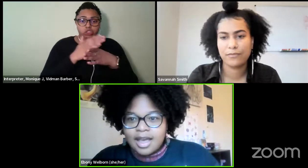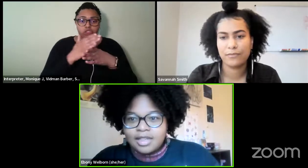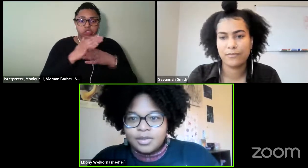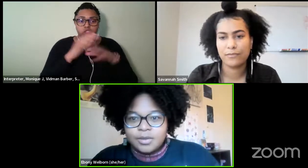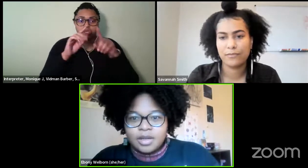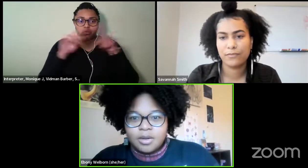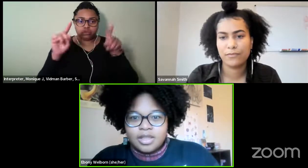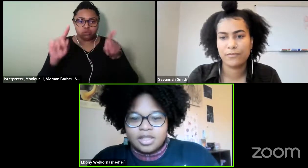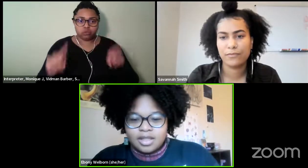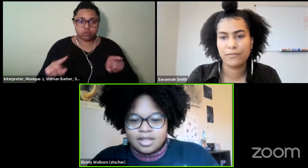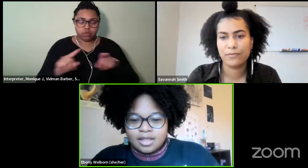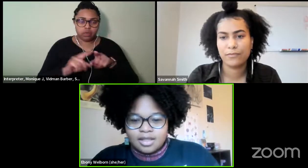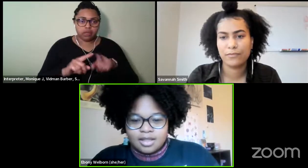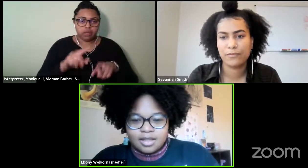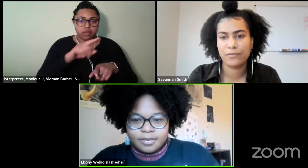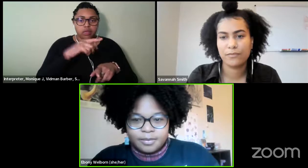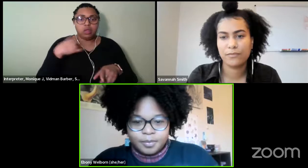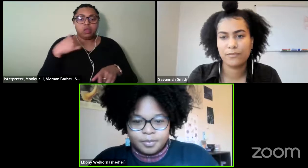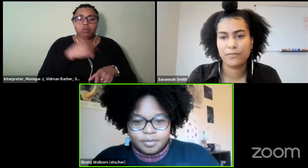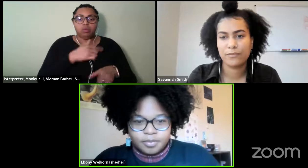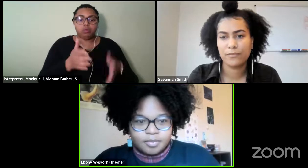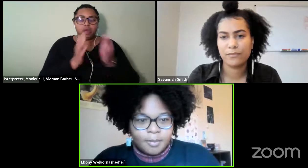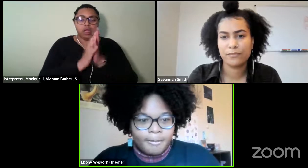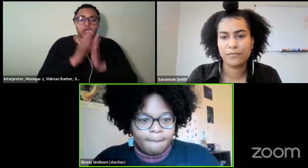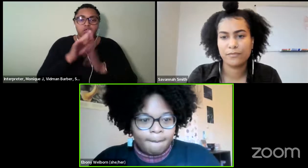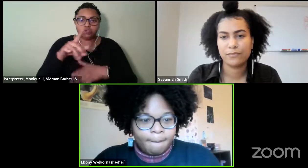and ask you a question.